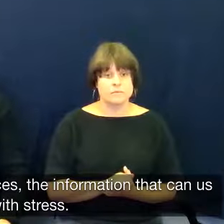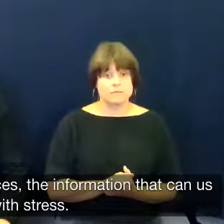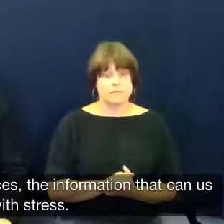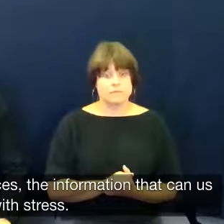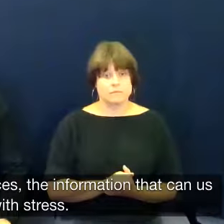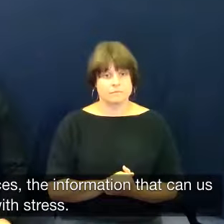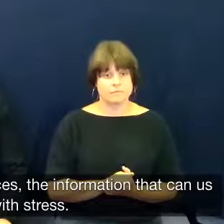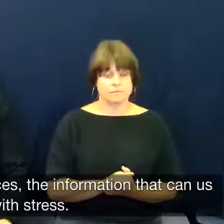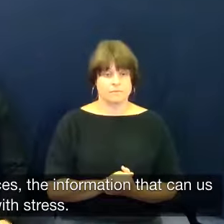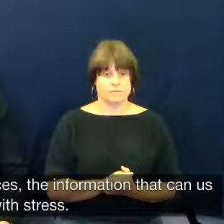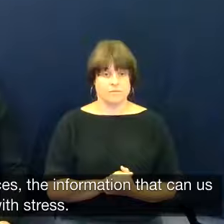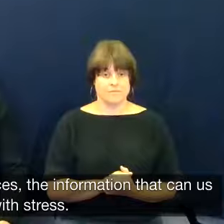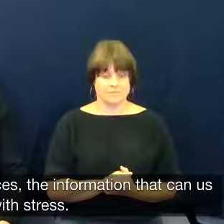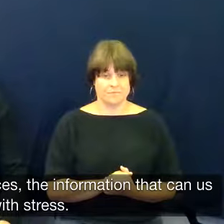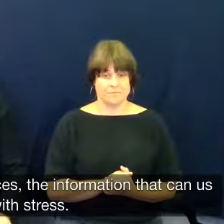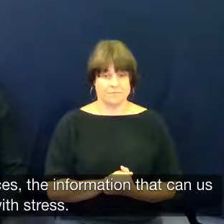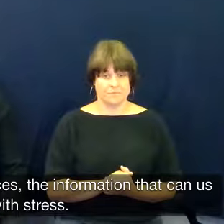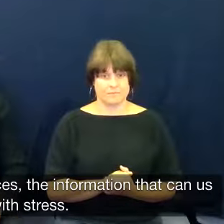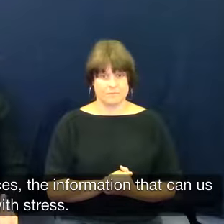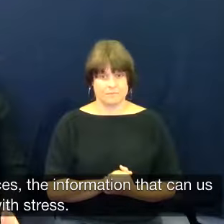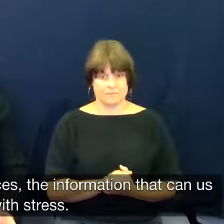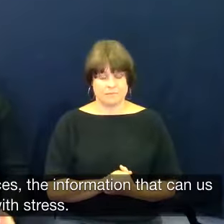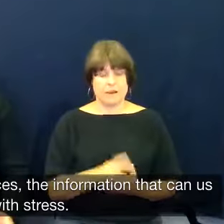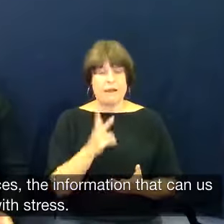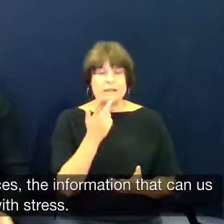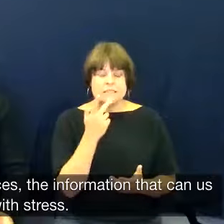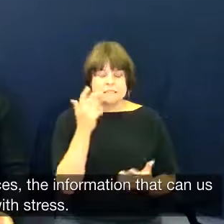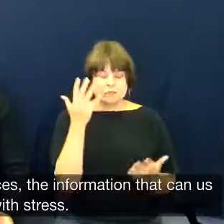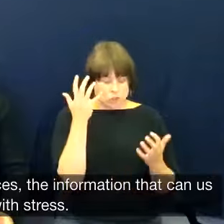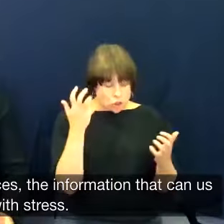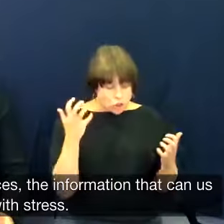And do you have ways of knowing how to relax